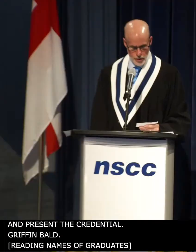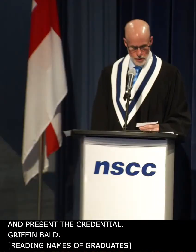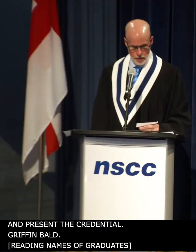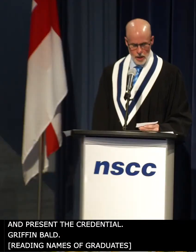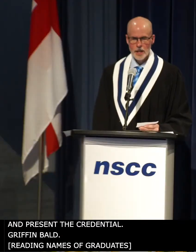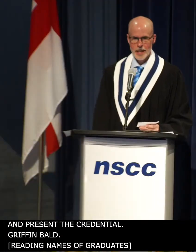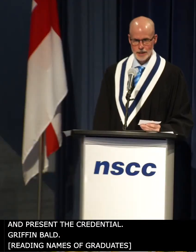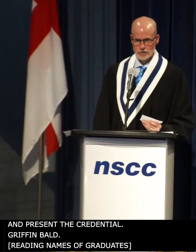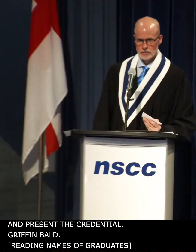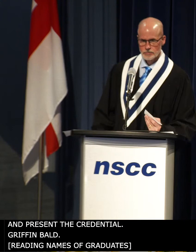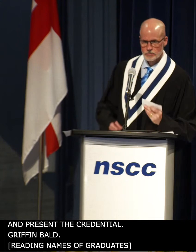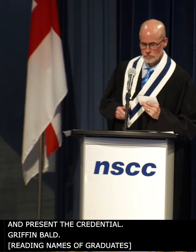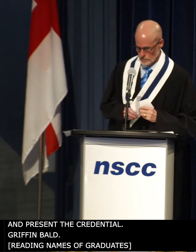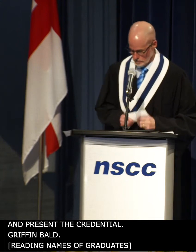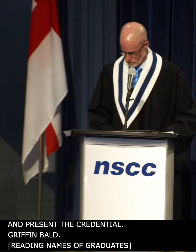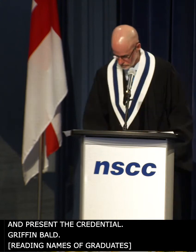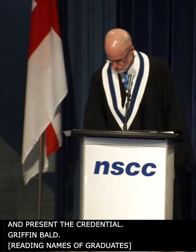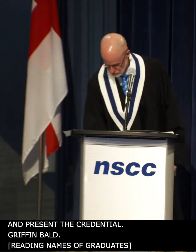Gurveer Hanan.